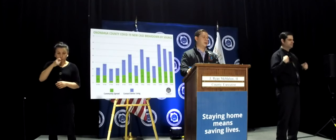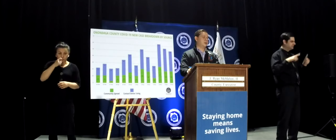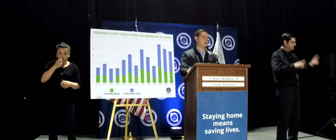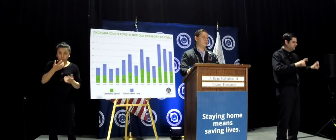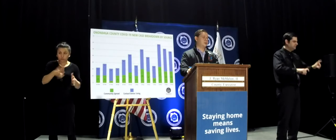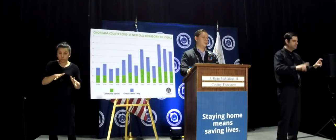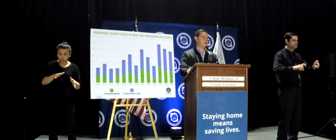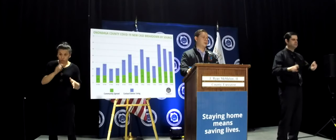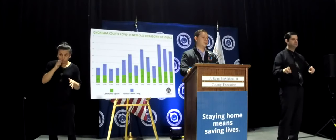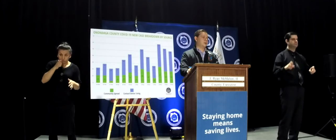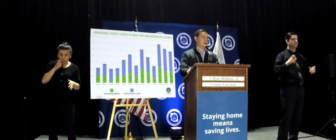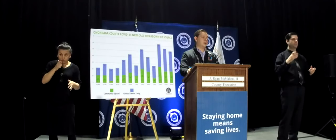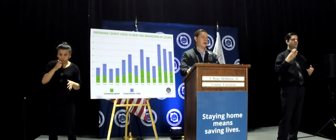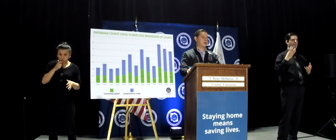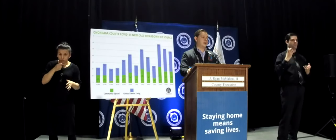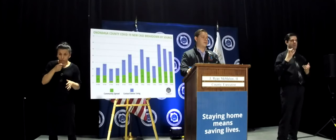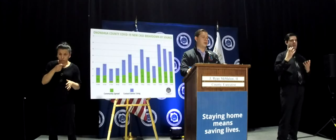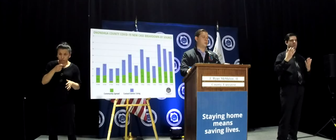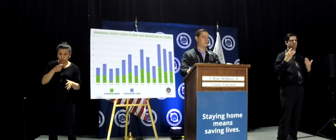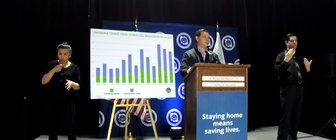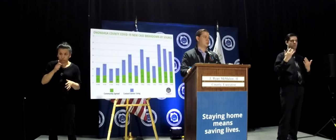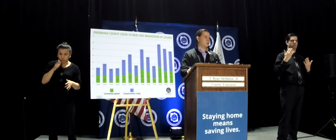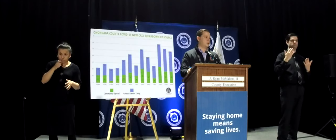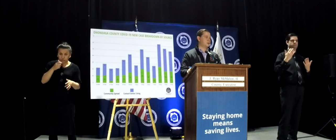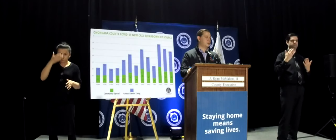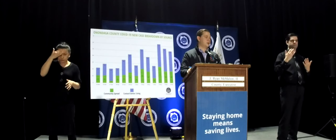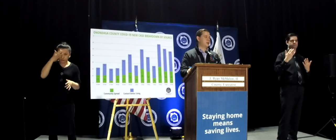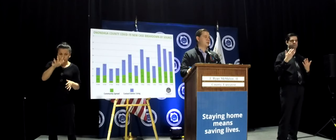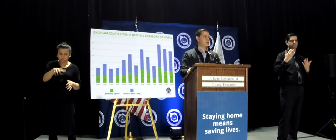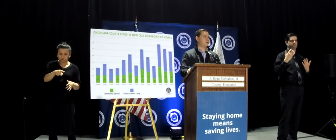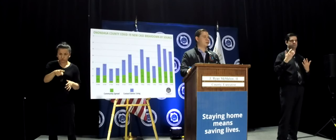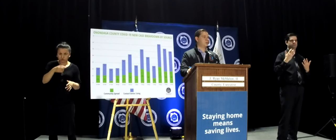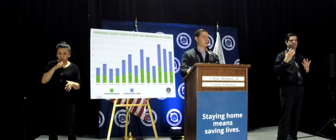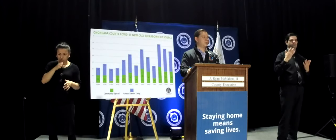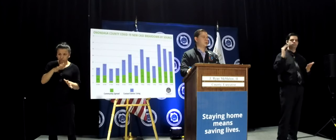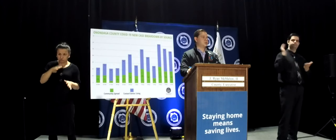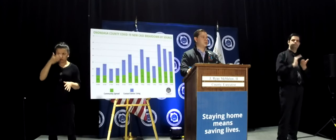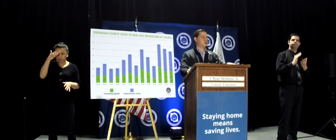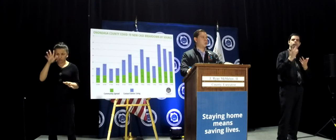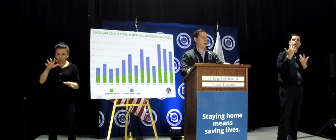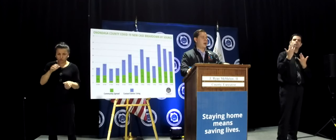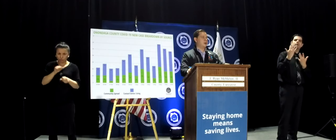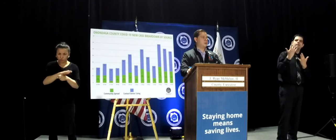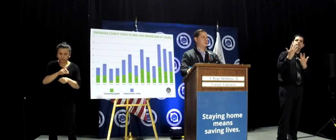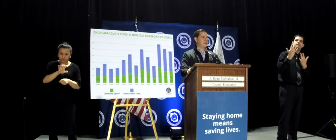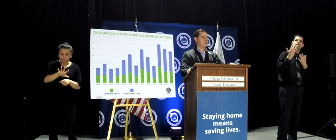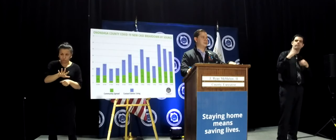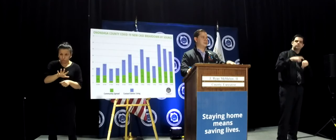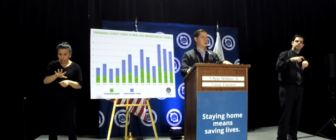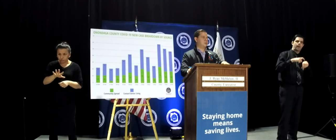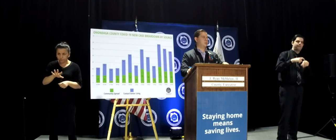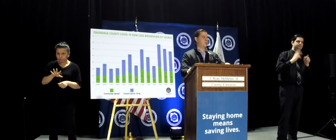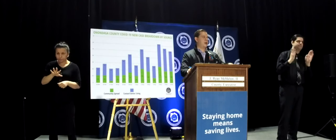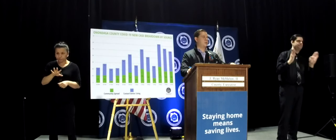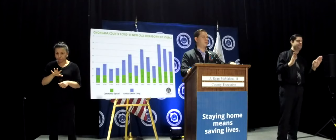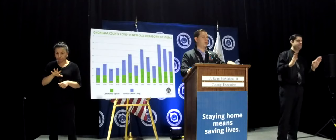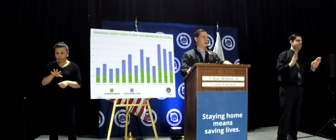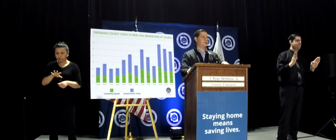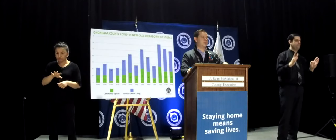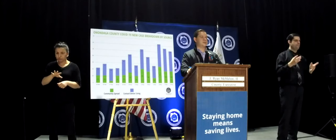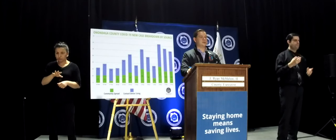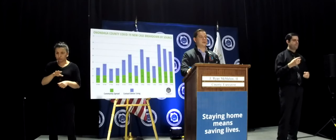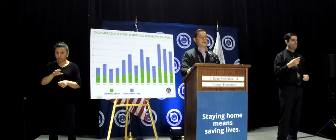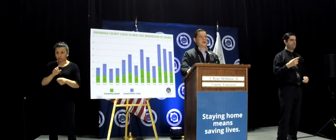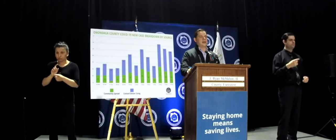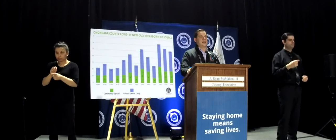eliminating and identifying potential risk. So if you're doing just this random testing, random